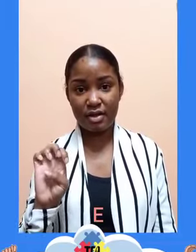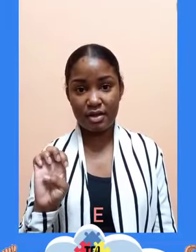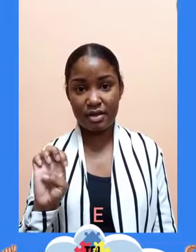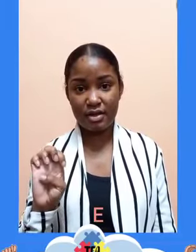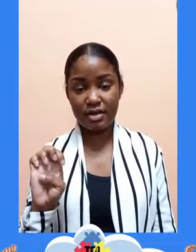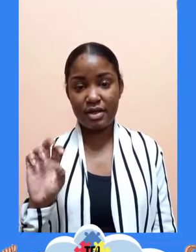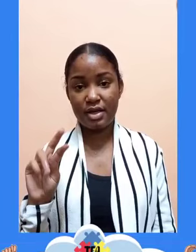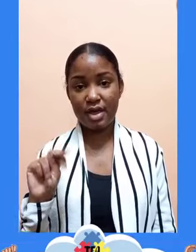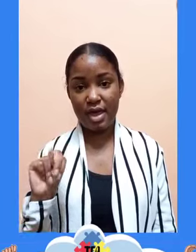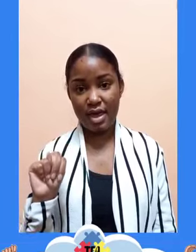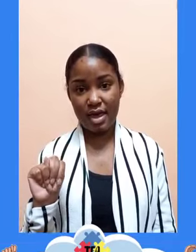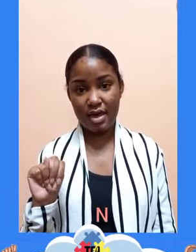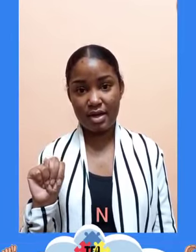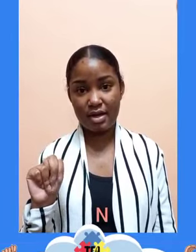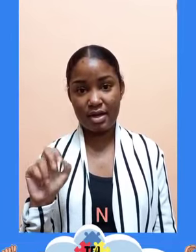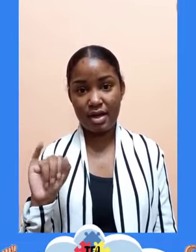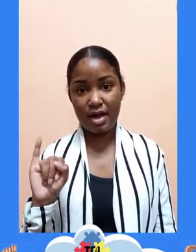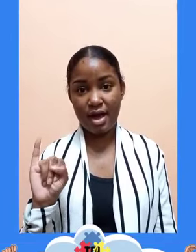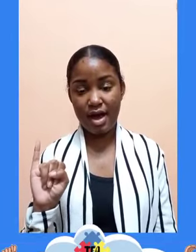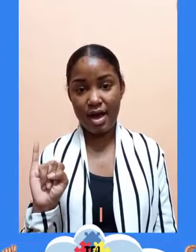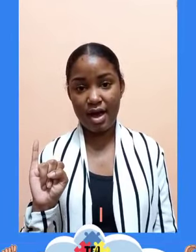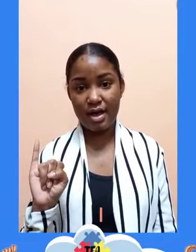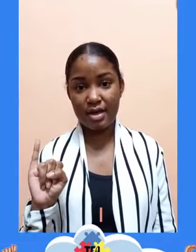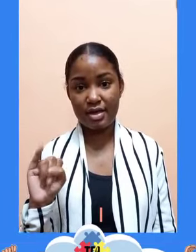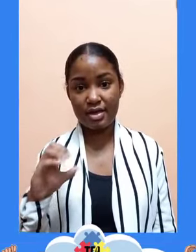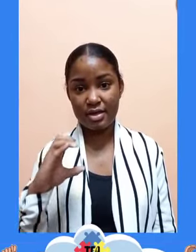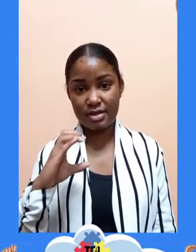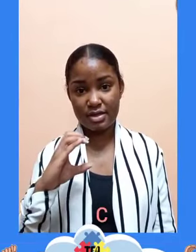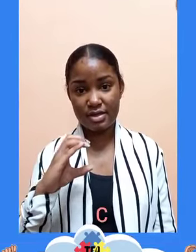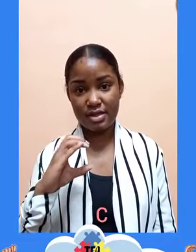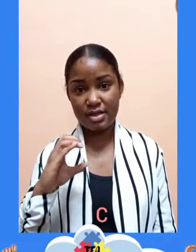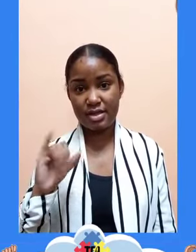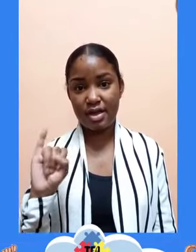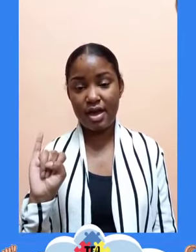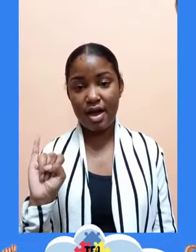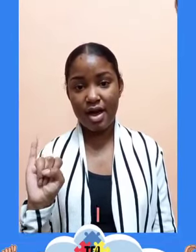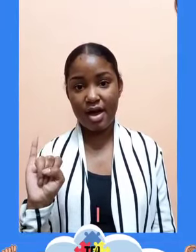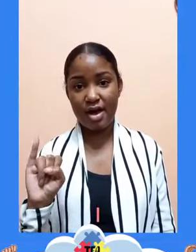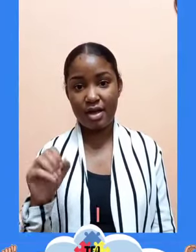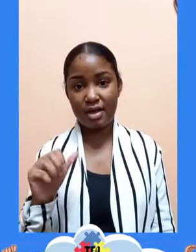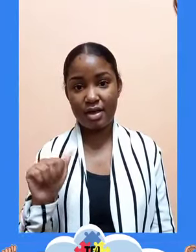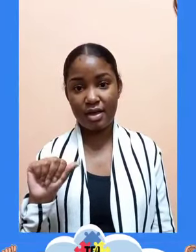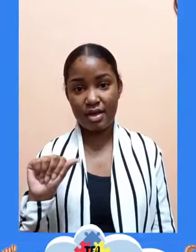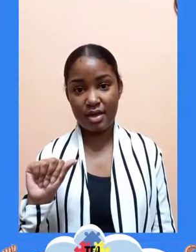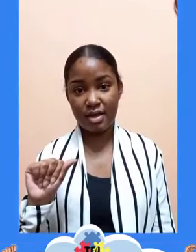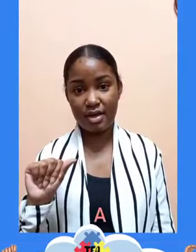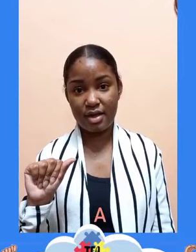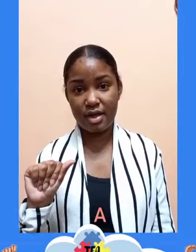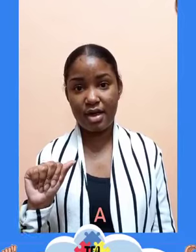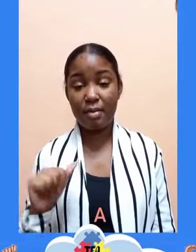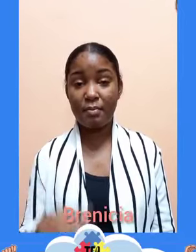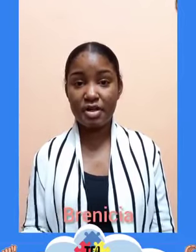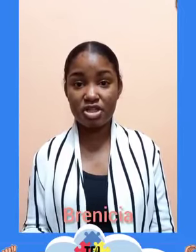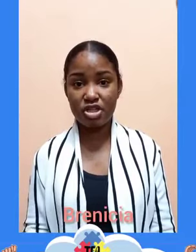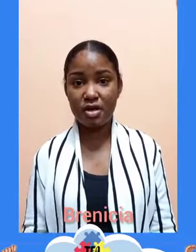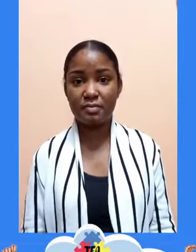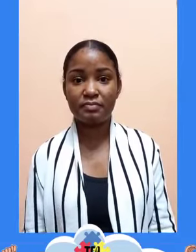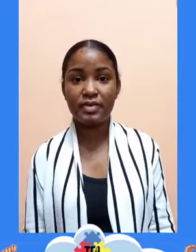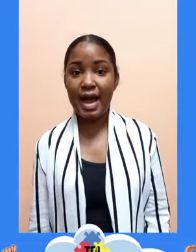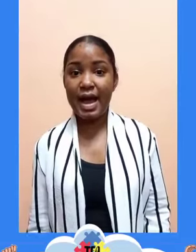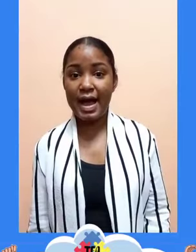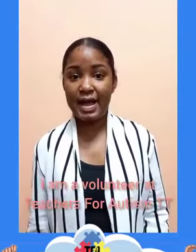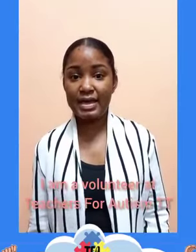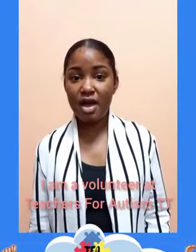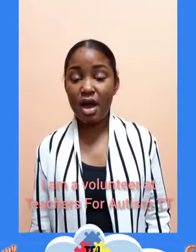-E-N-I-C-I-A. Frenisha,